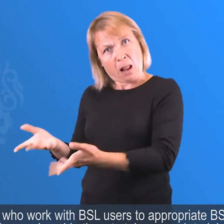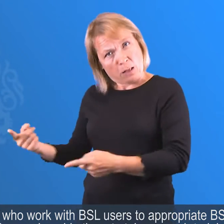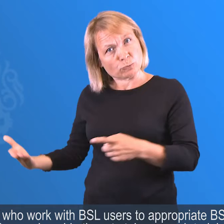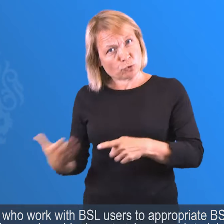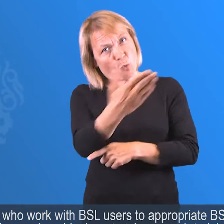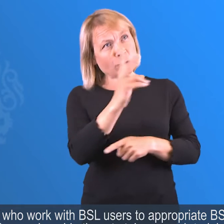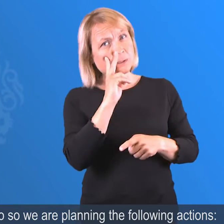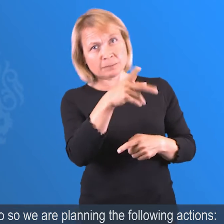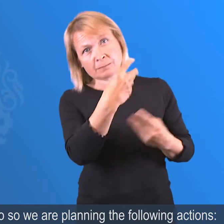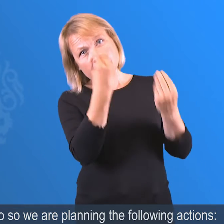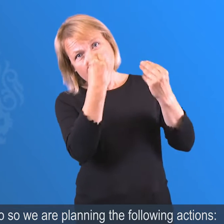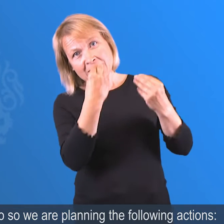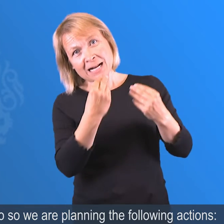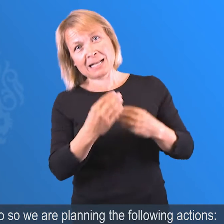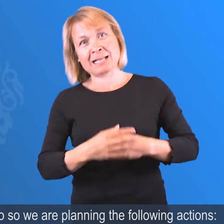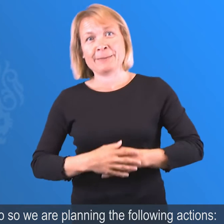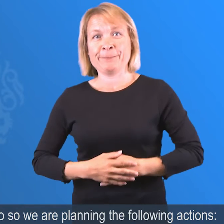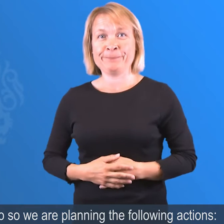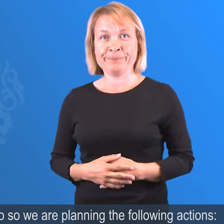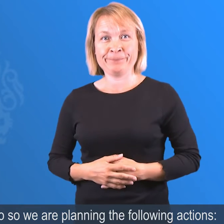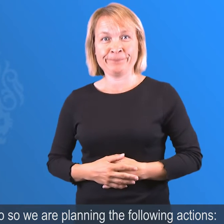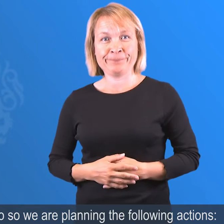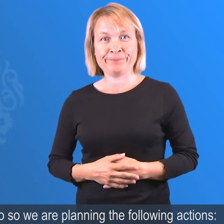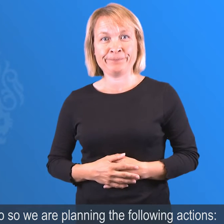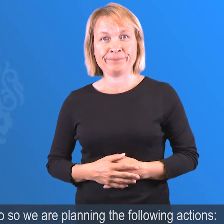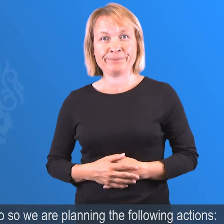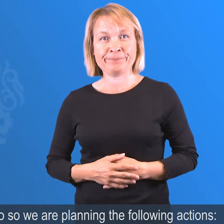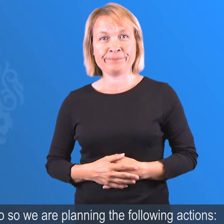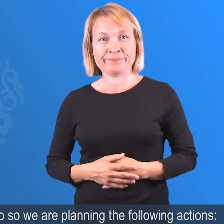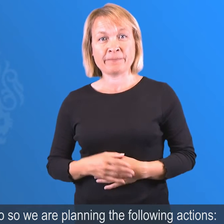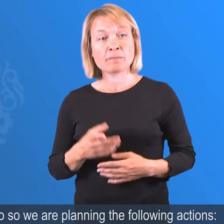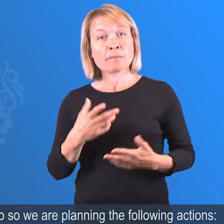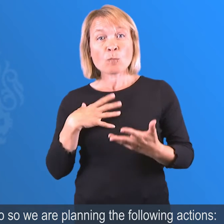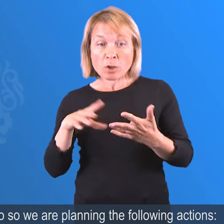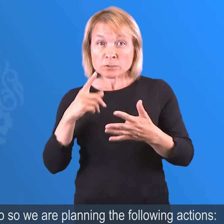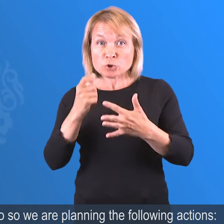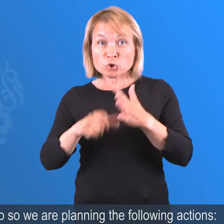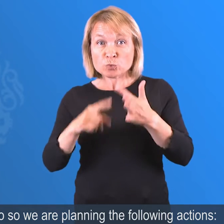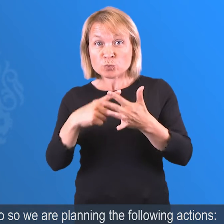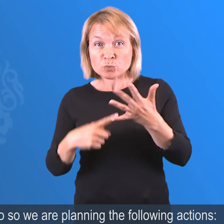training. In order to do so, we are planning the following actions.